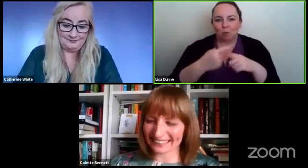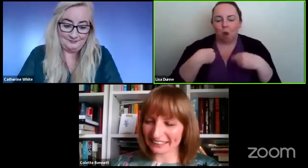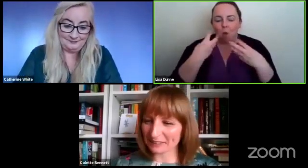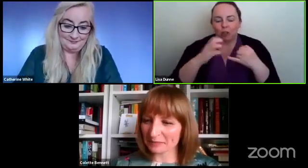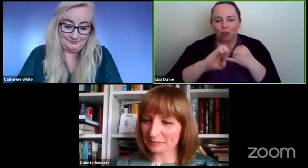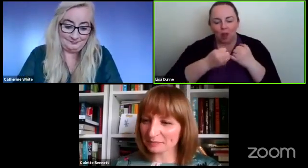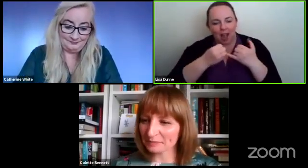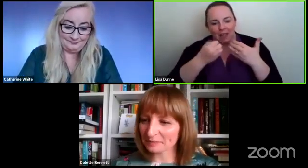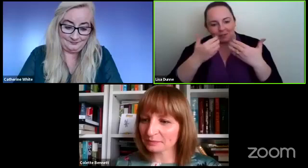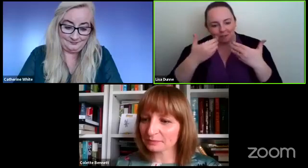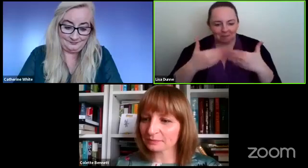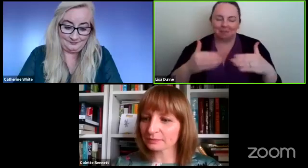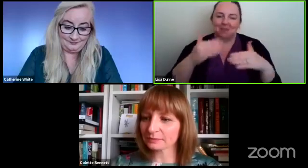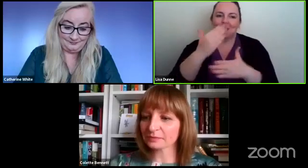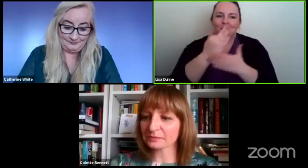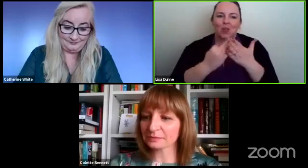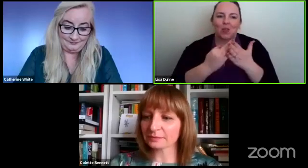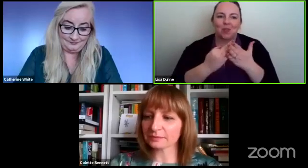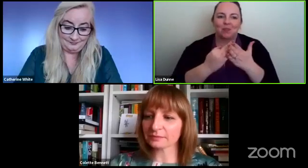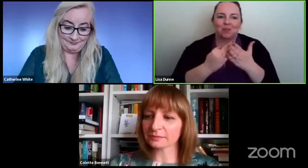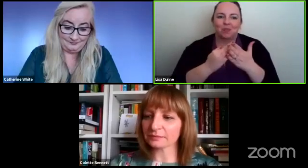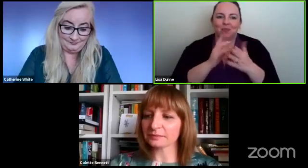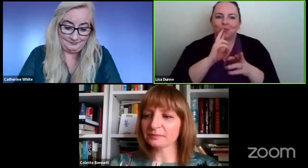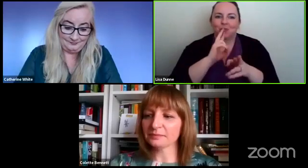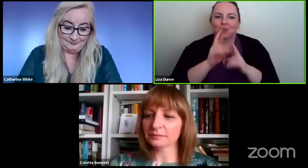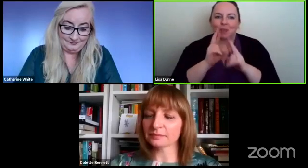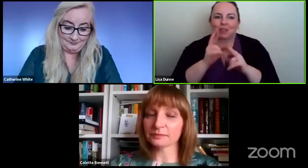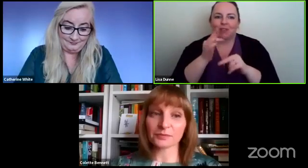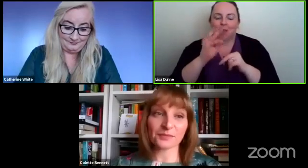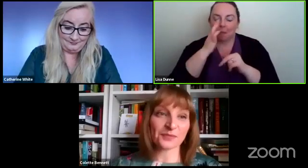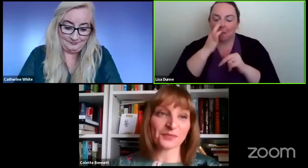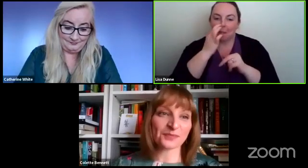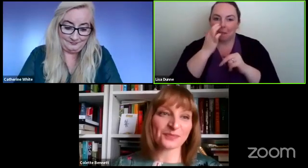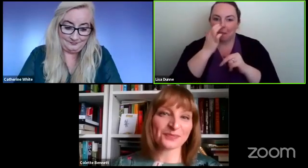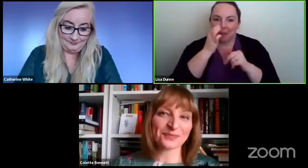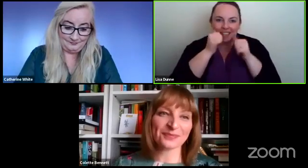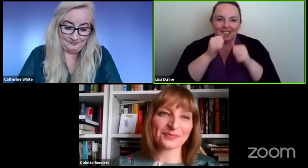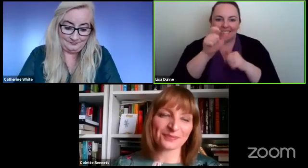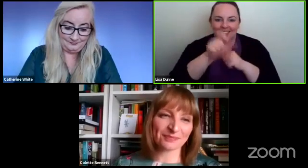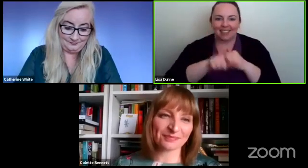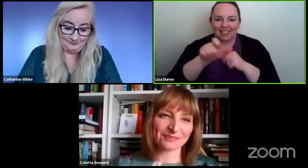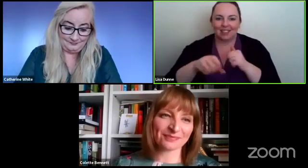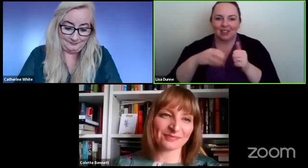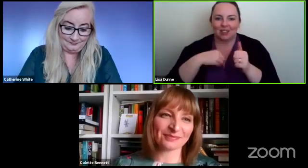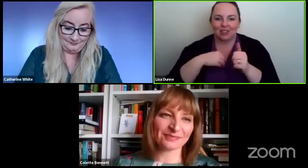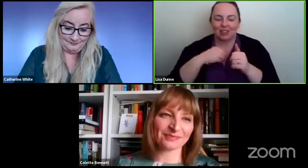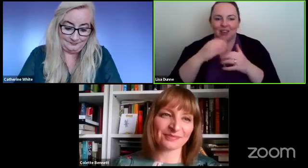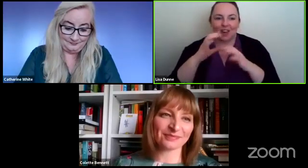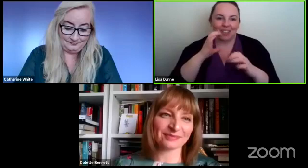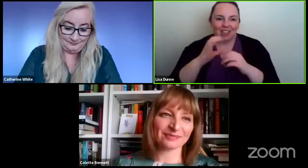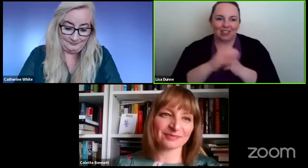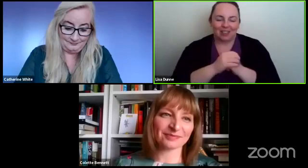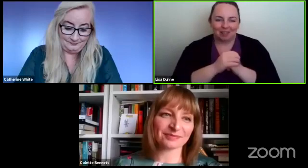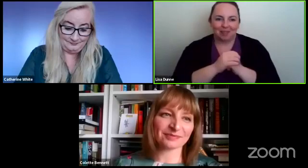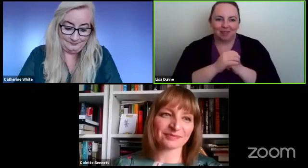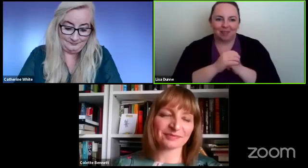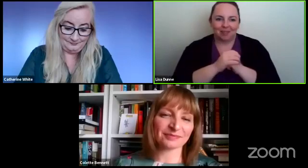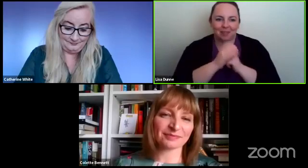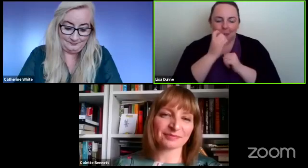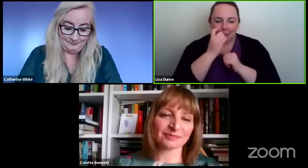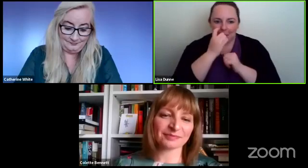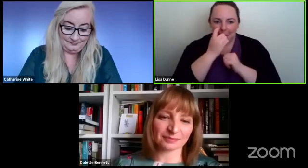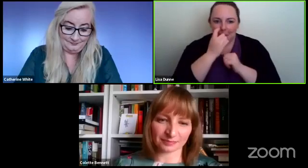some of the responses from our attendees in to the conversation as a whole.